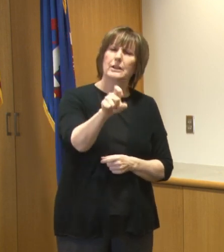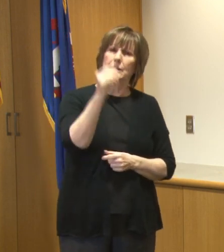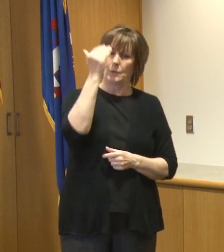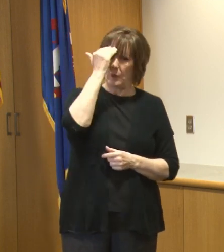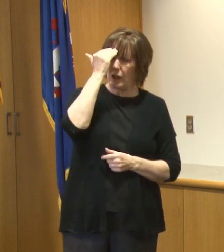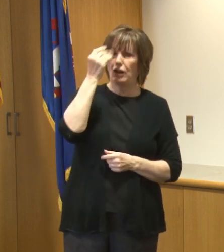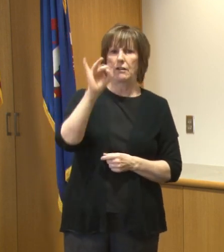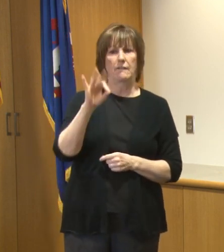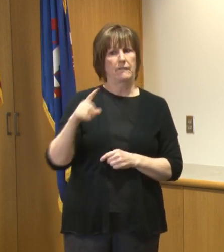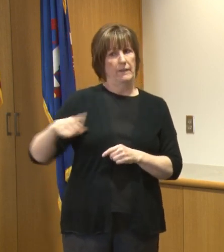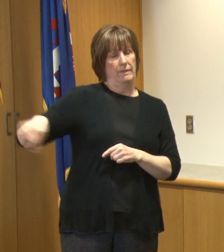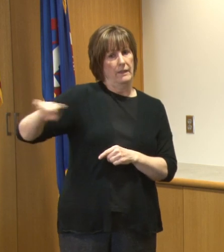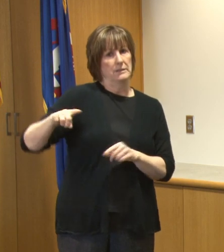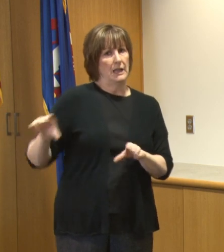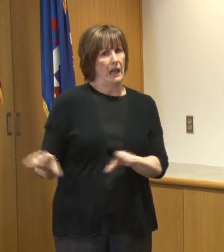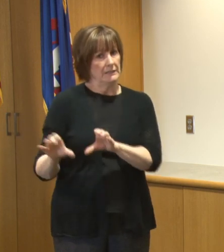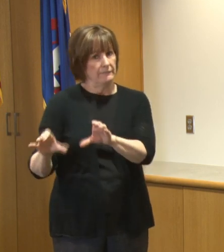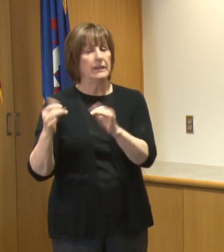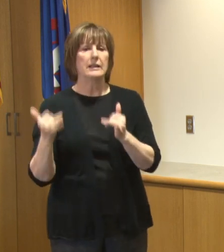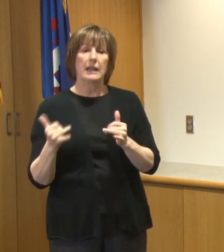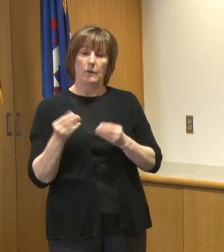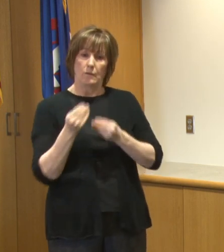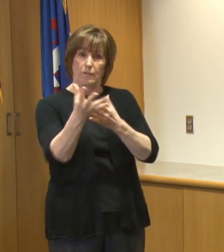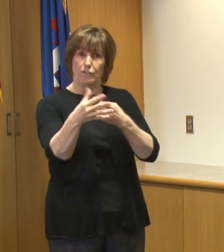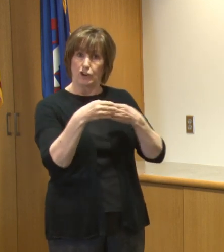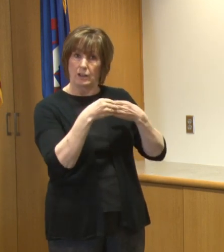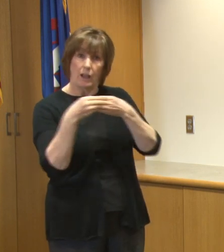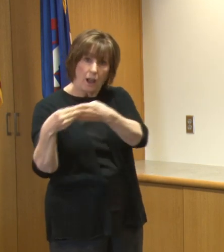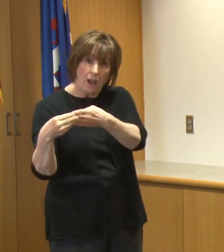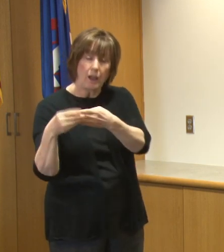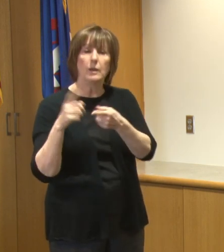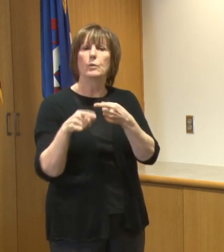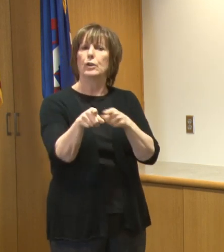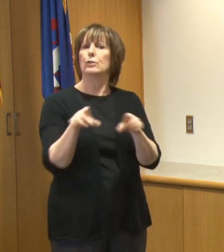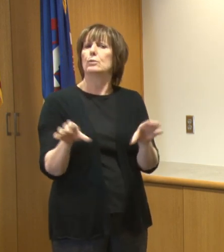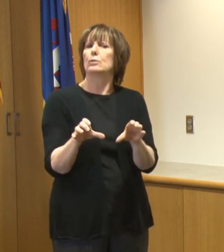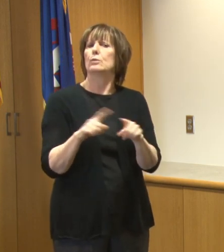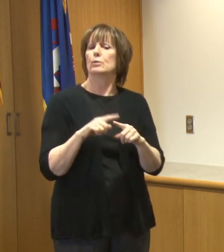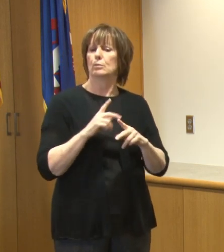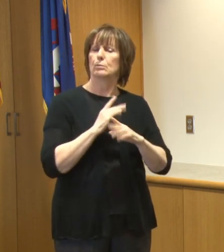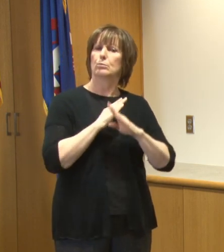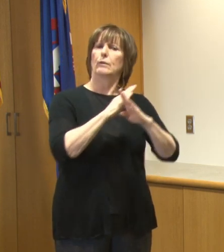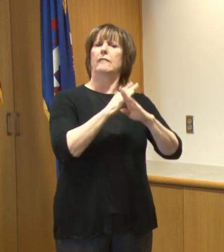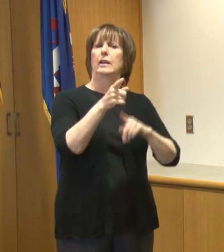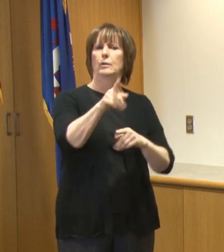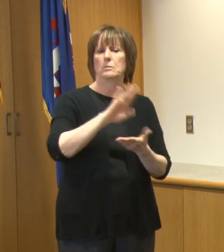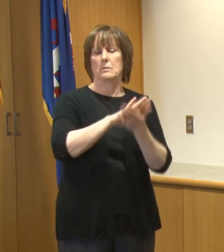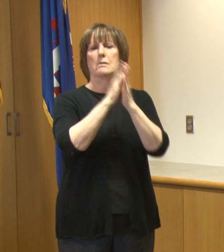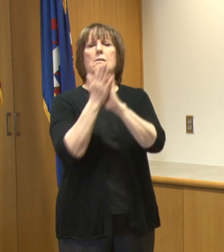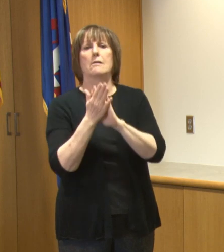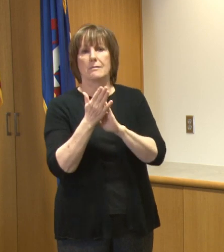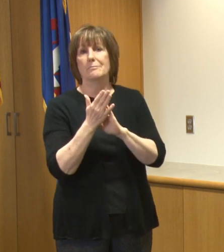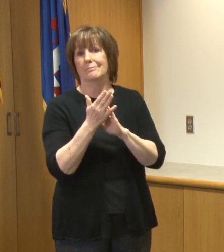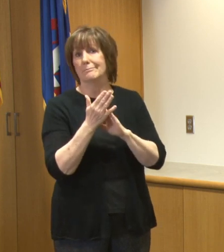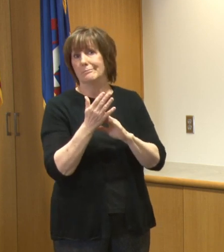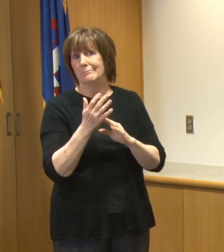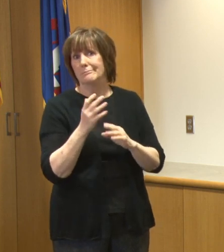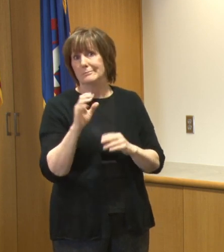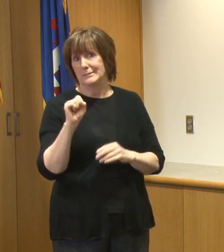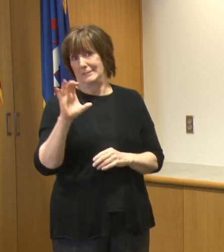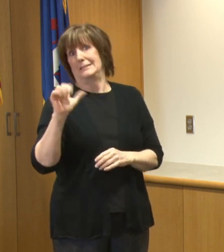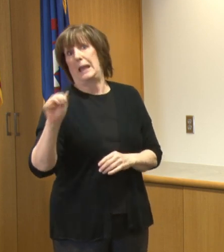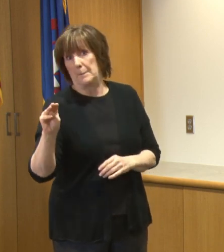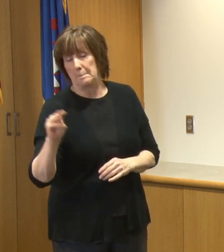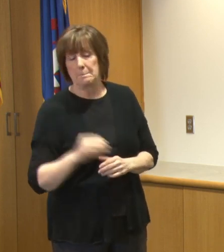this illegal activity, and today we offer some guidance on what everyone can do to prevent themselves from becoming a victim. With me to